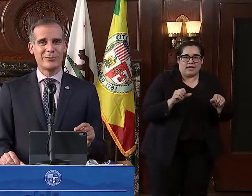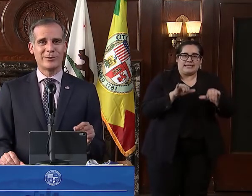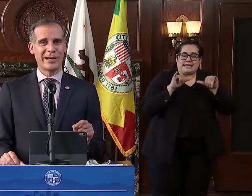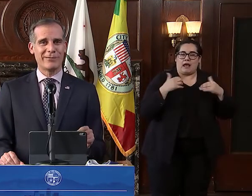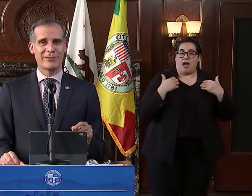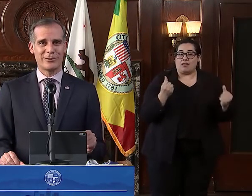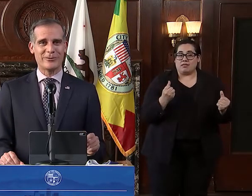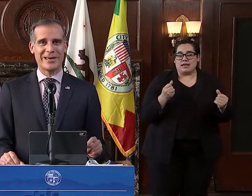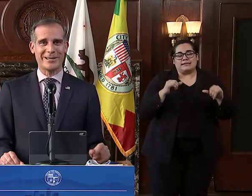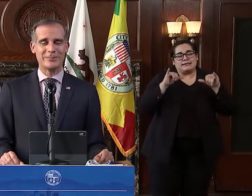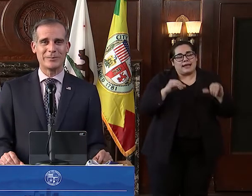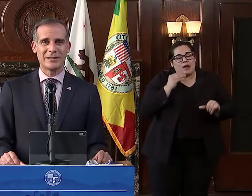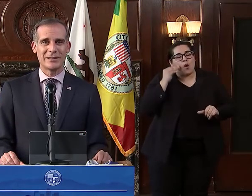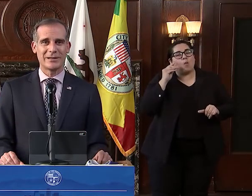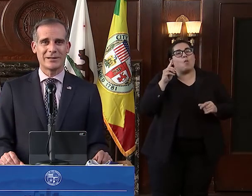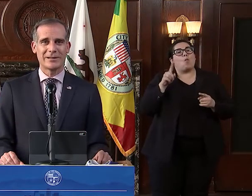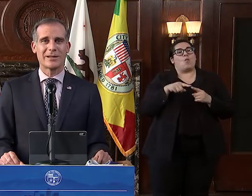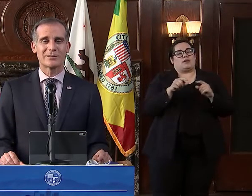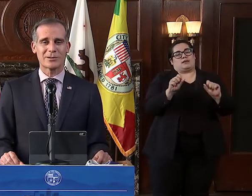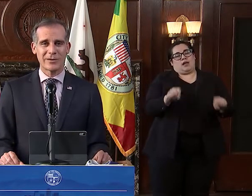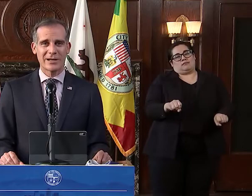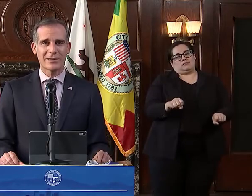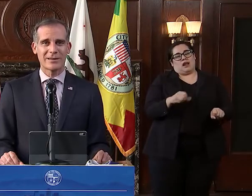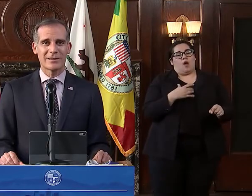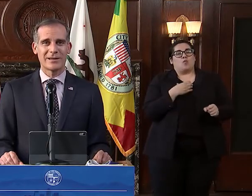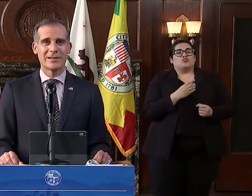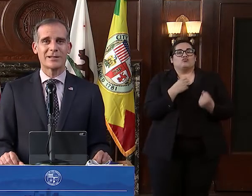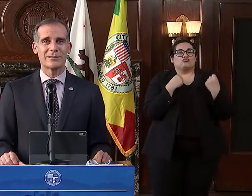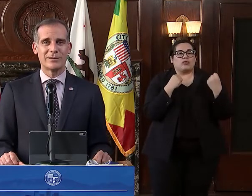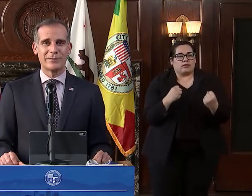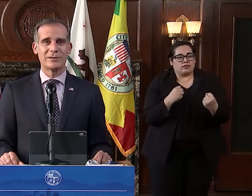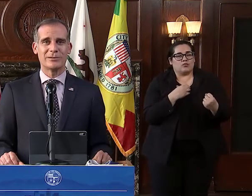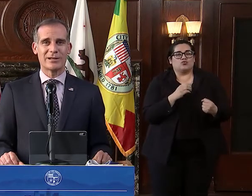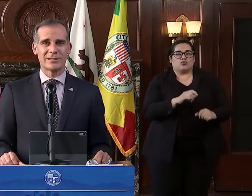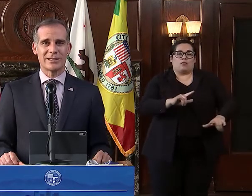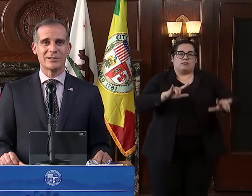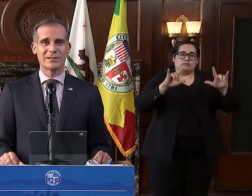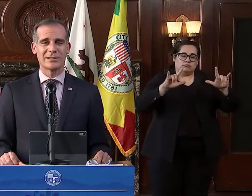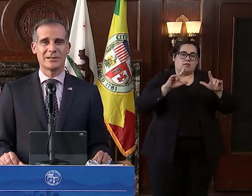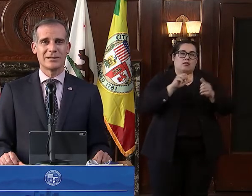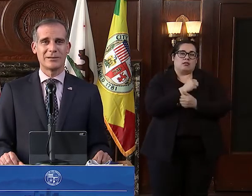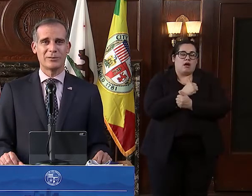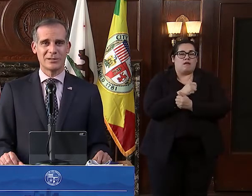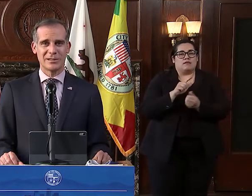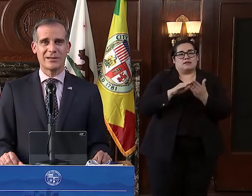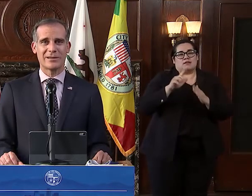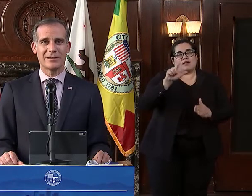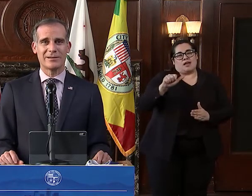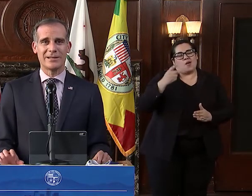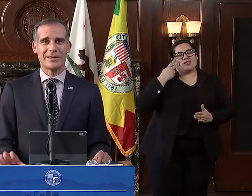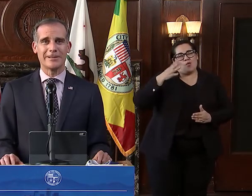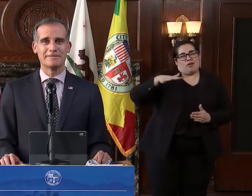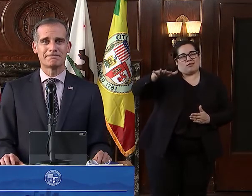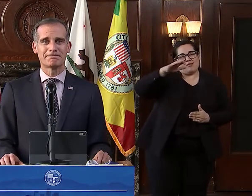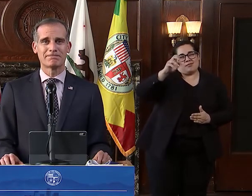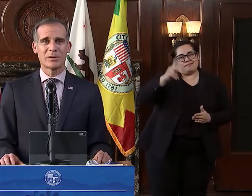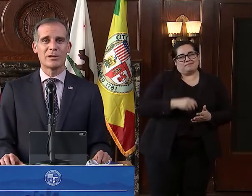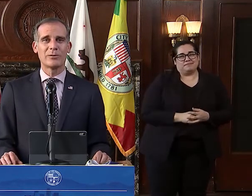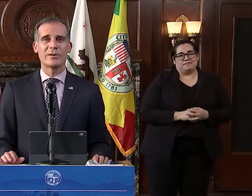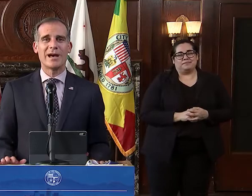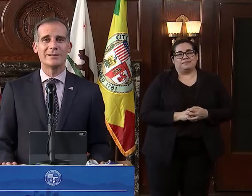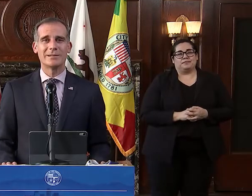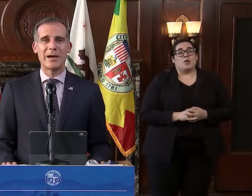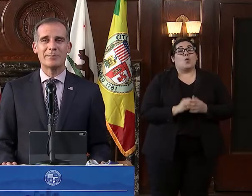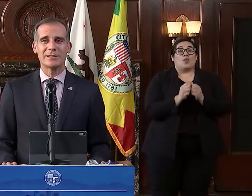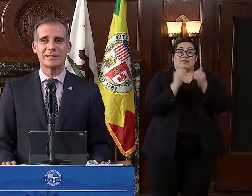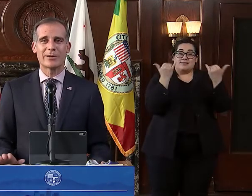stay home whenever you can. Lots of strength and lots of love to you, Los Angeles. We'll see you out there in LA.